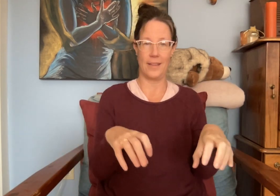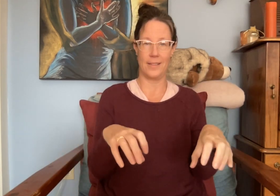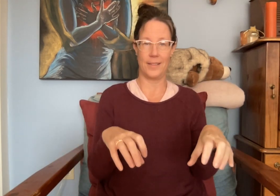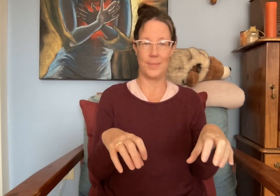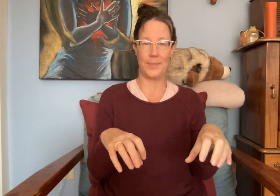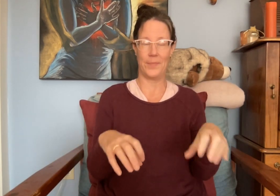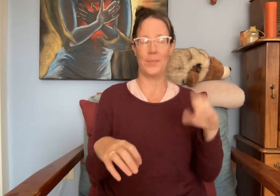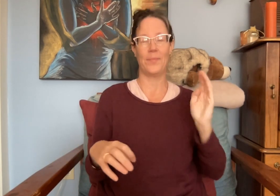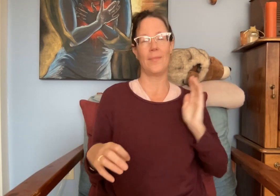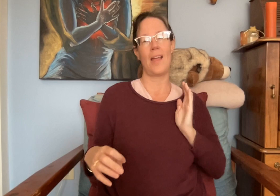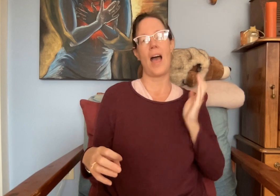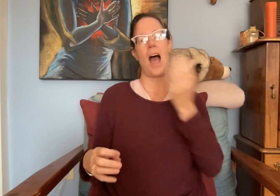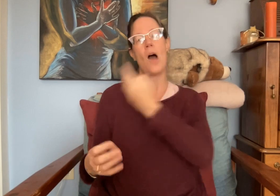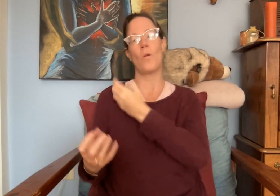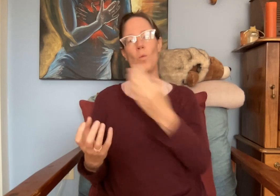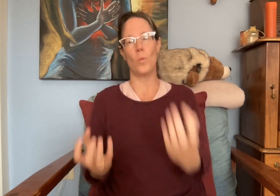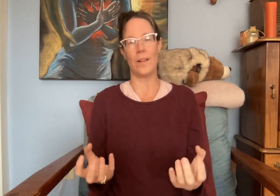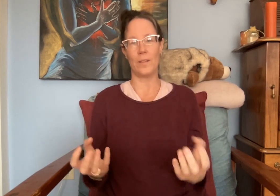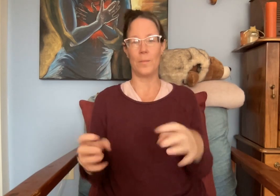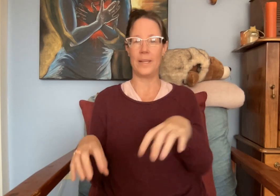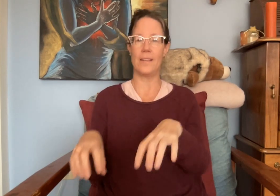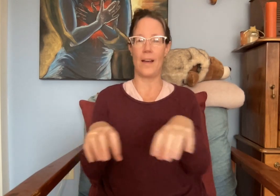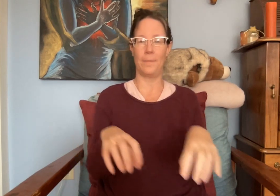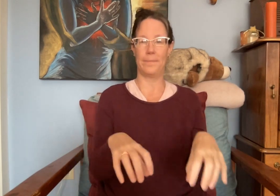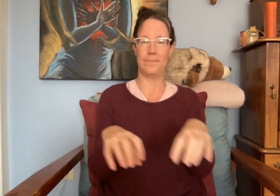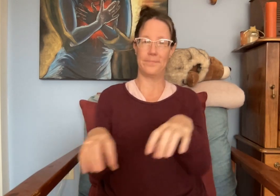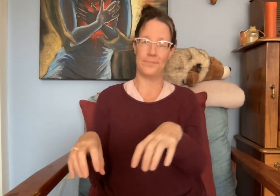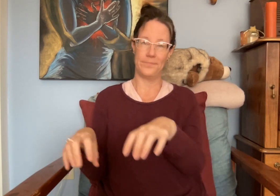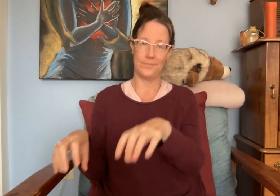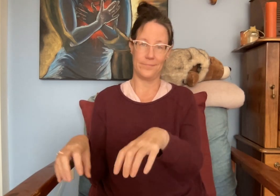hands. Our will be done.